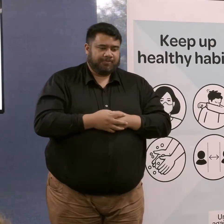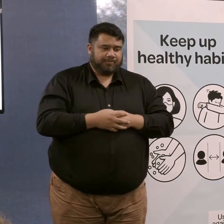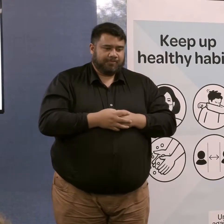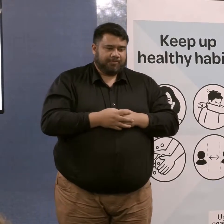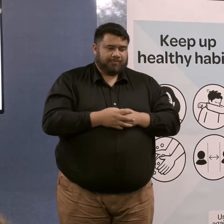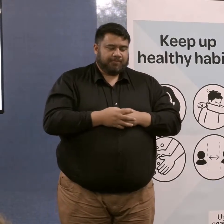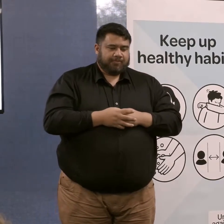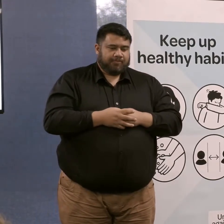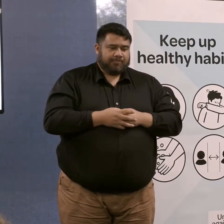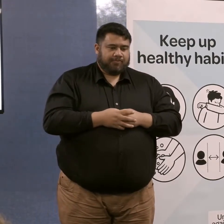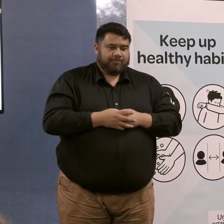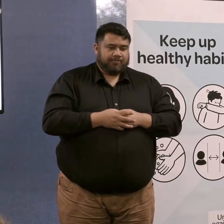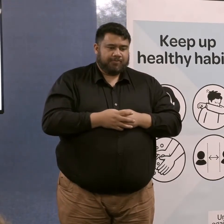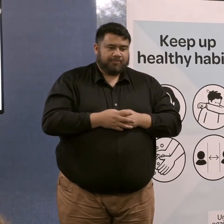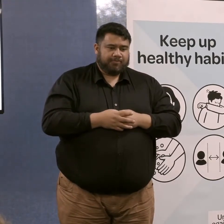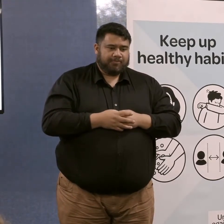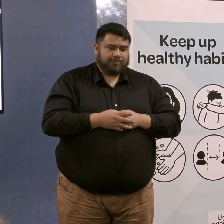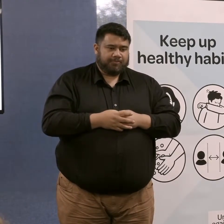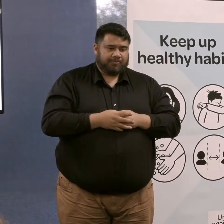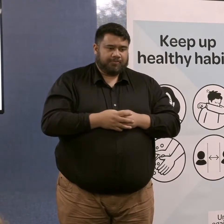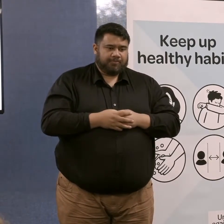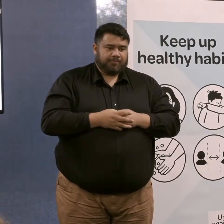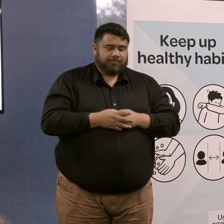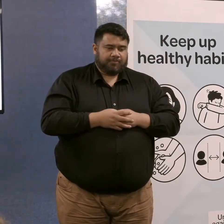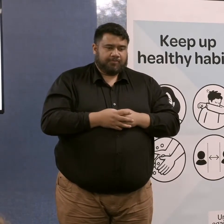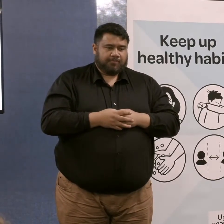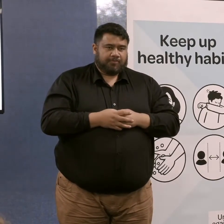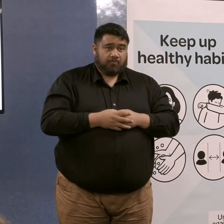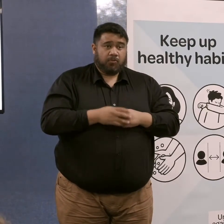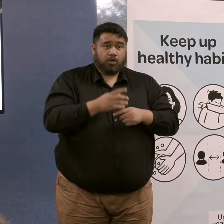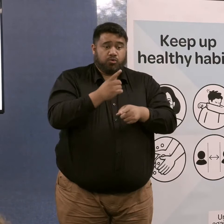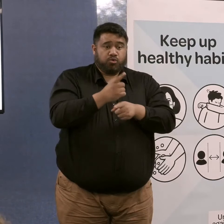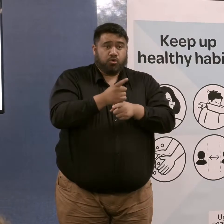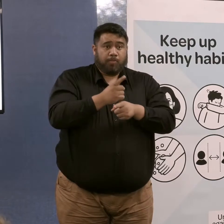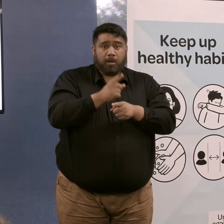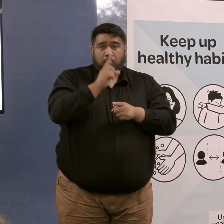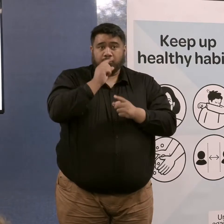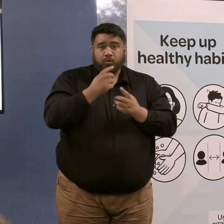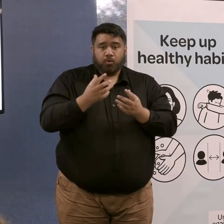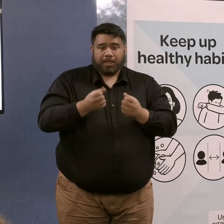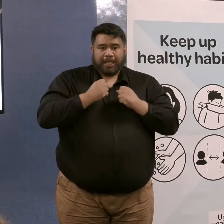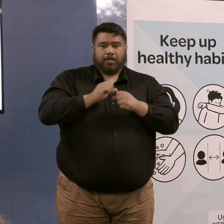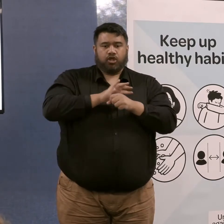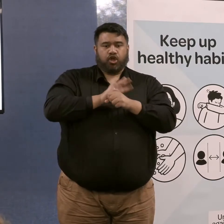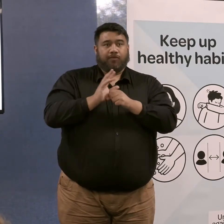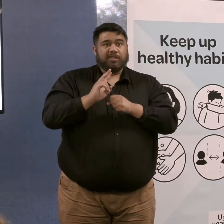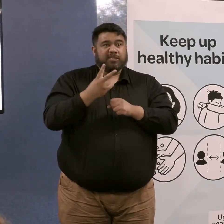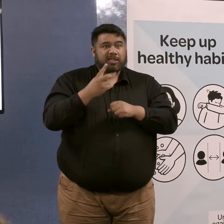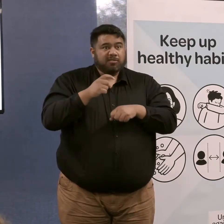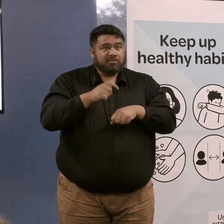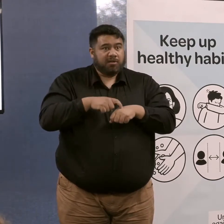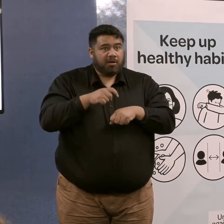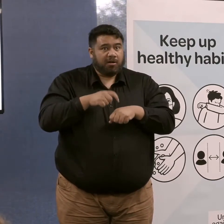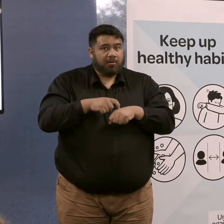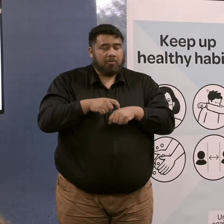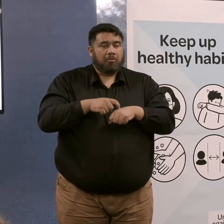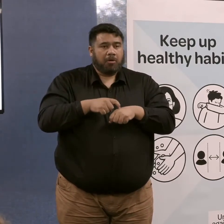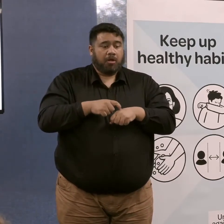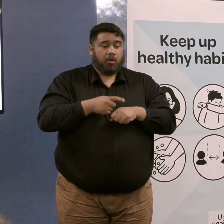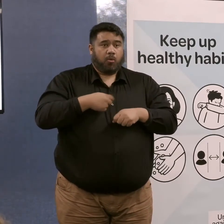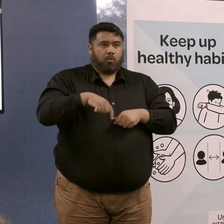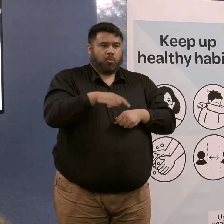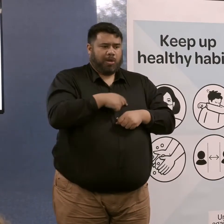On the subject of reinfection, we've just provided some updated guidance to the sector around